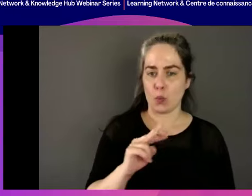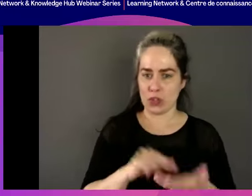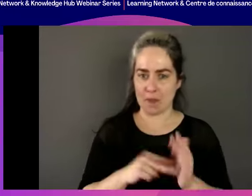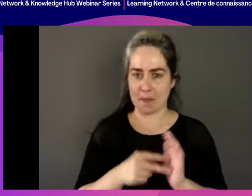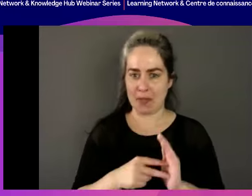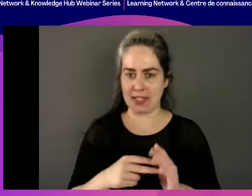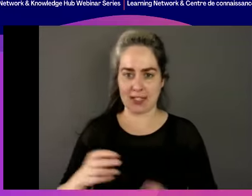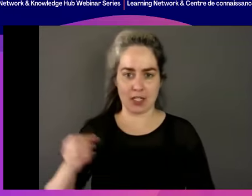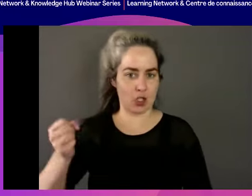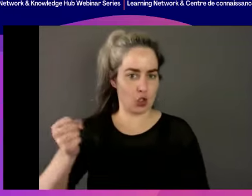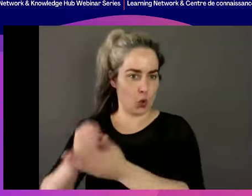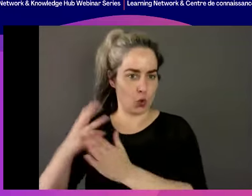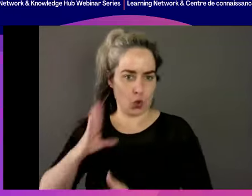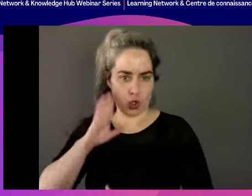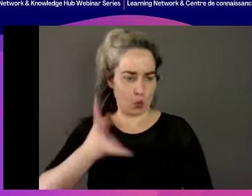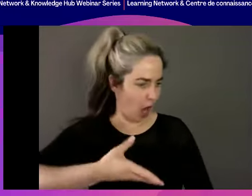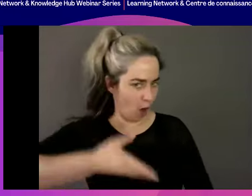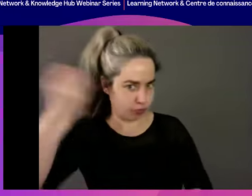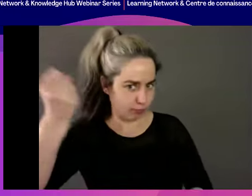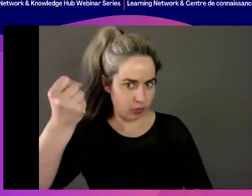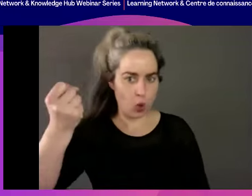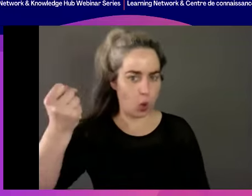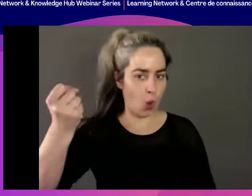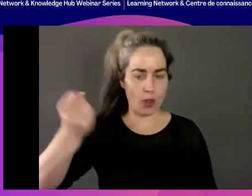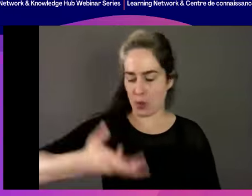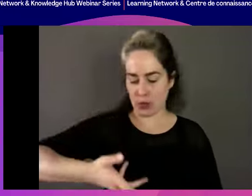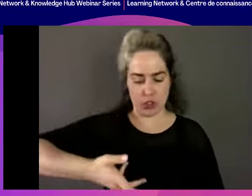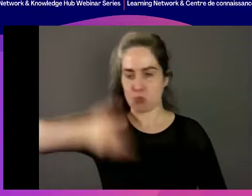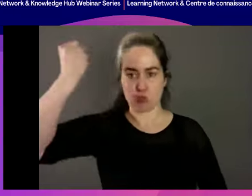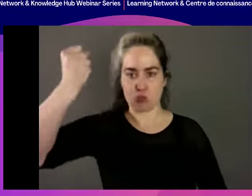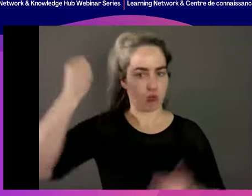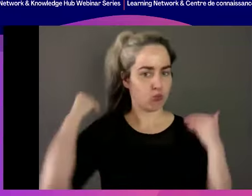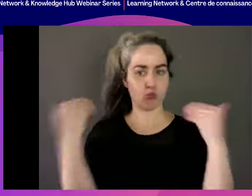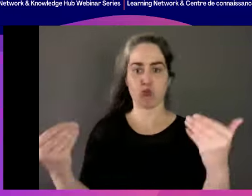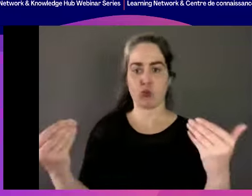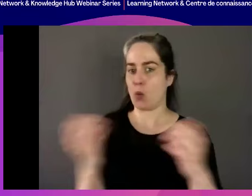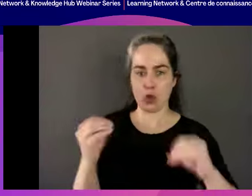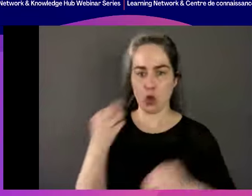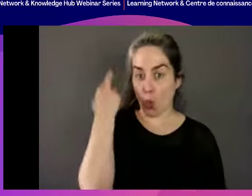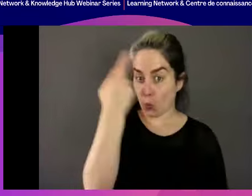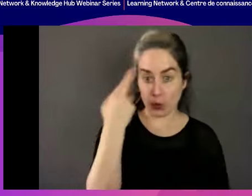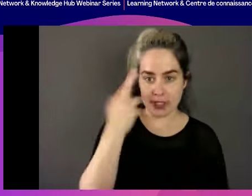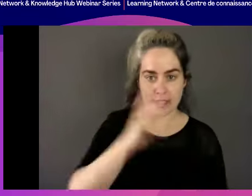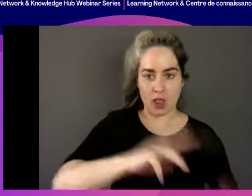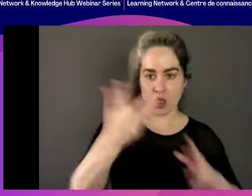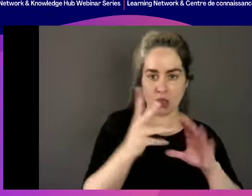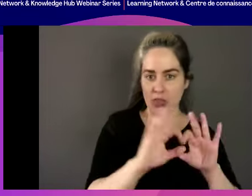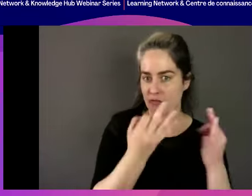Or were you saying that they would remove children without any precedence and to disrupt the family system?